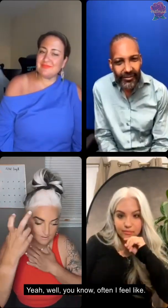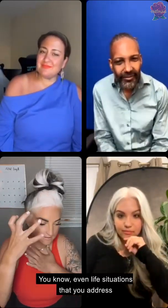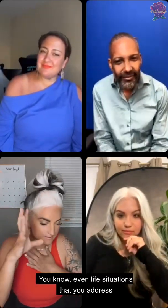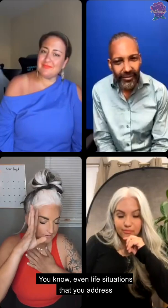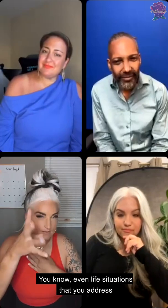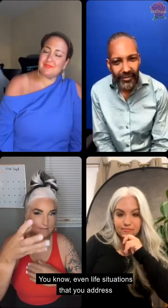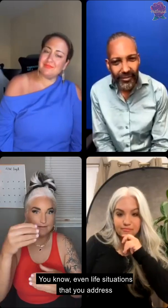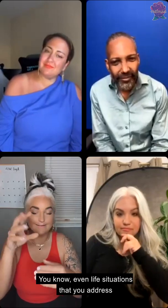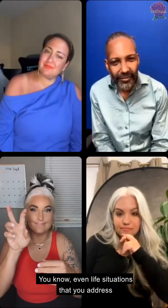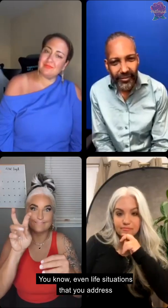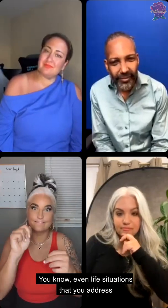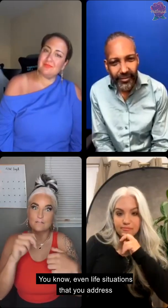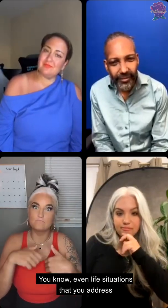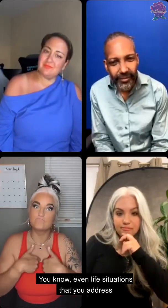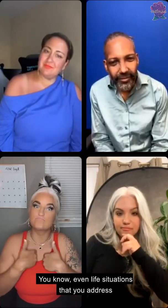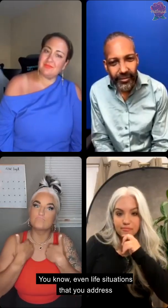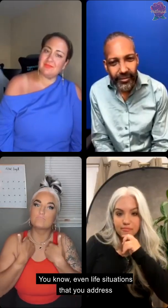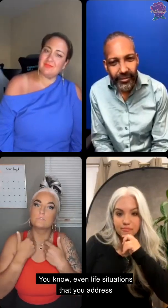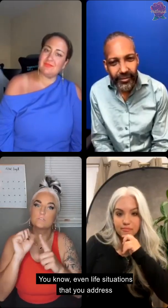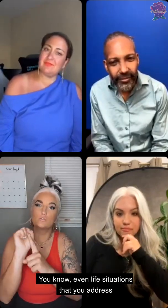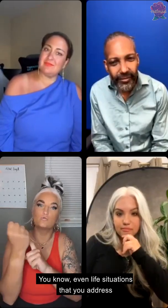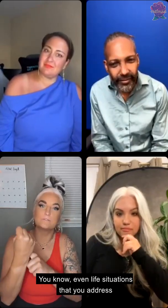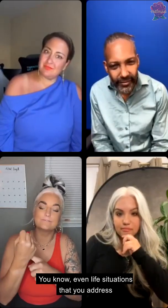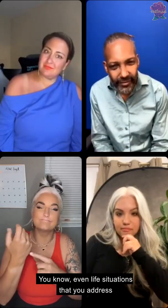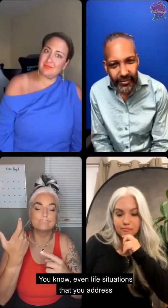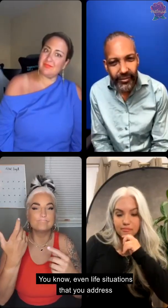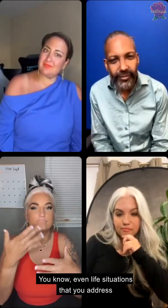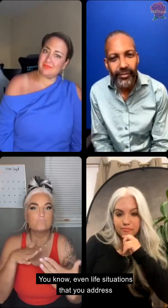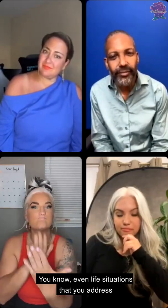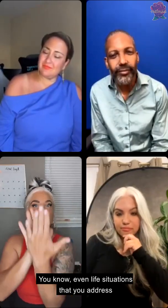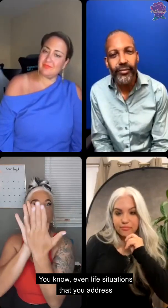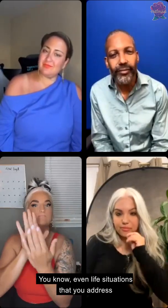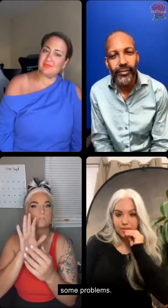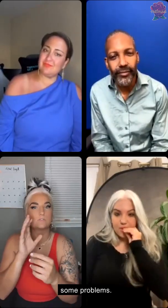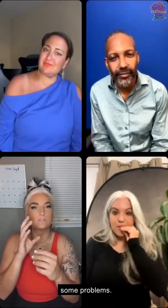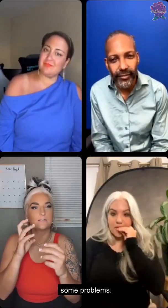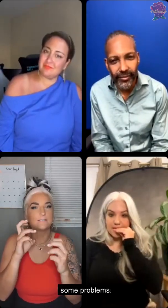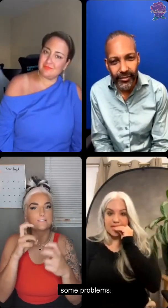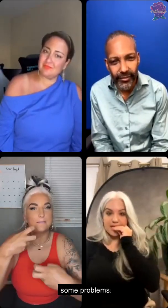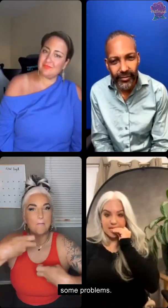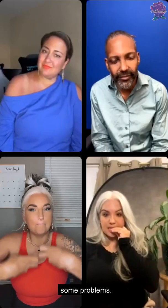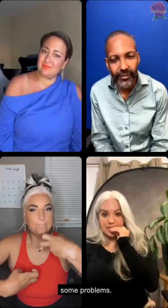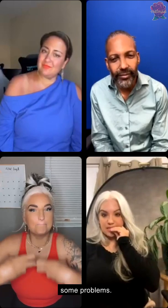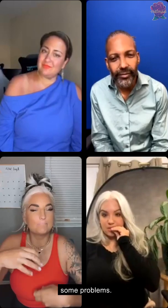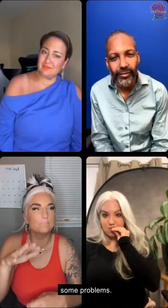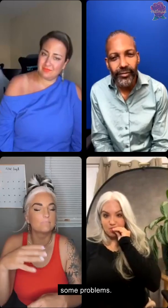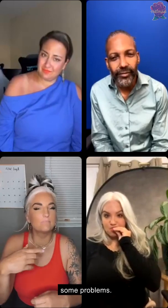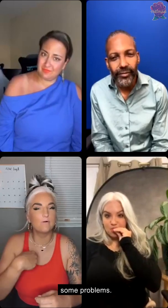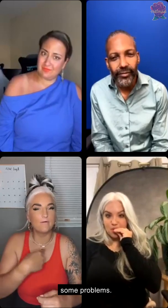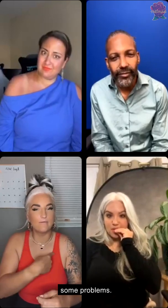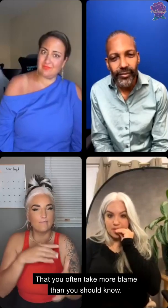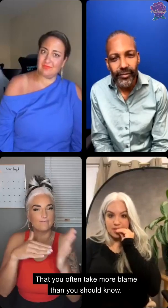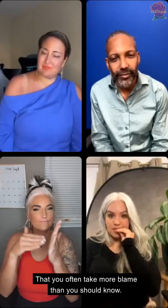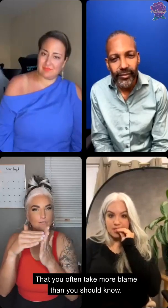like, even life situations that you address, maybe some